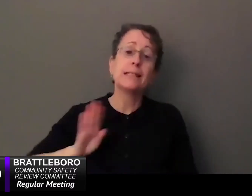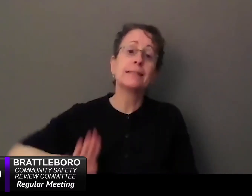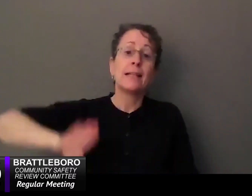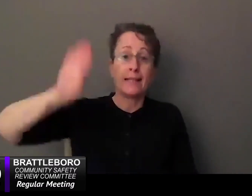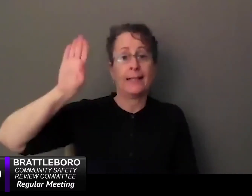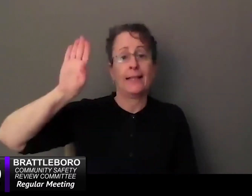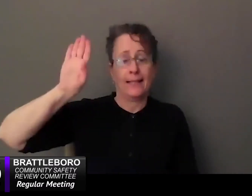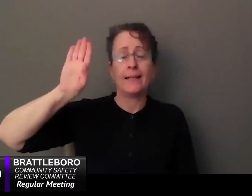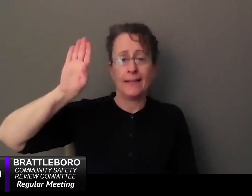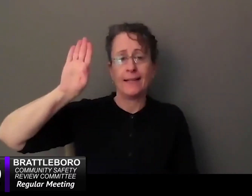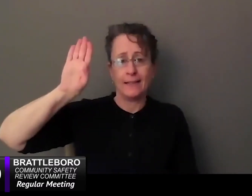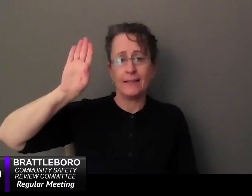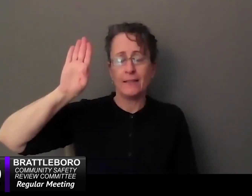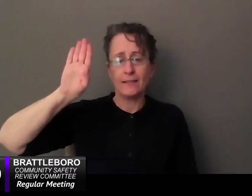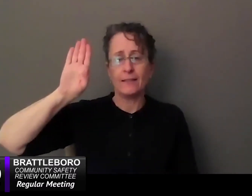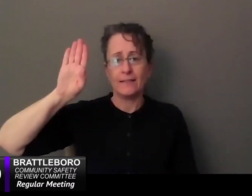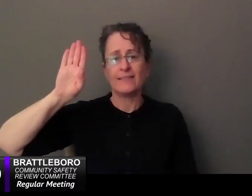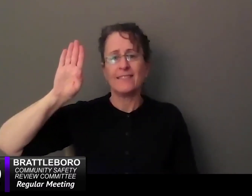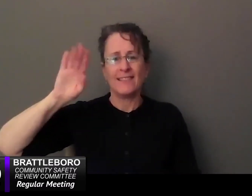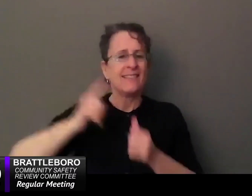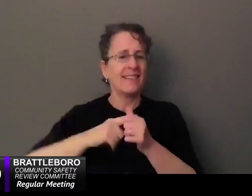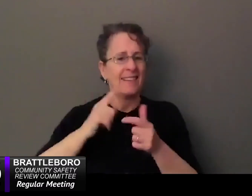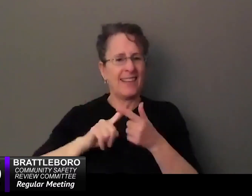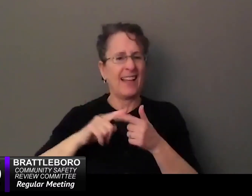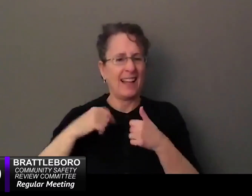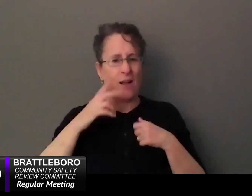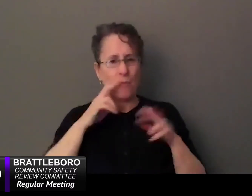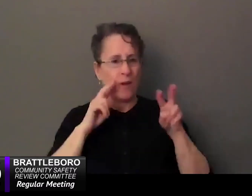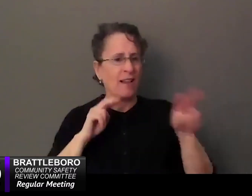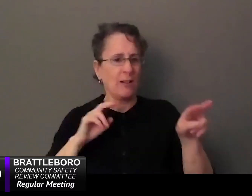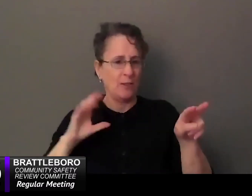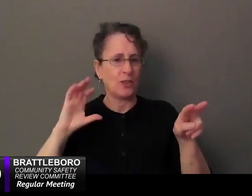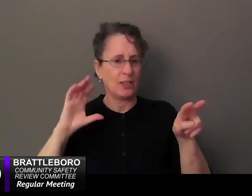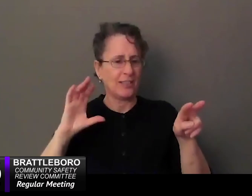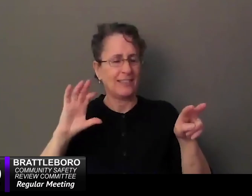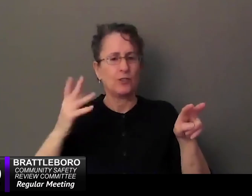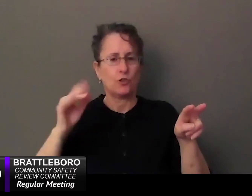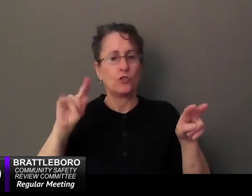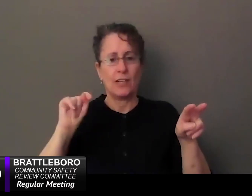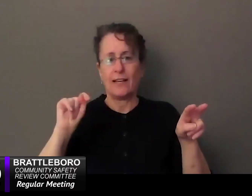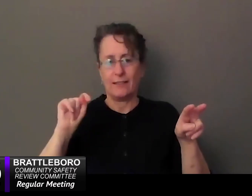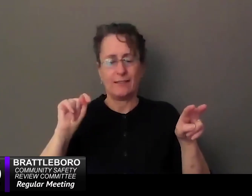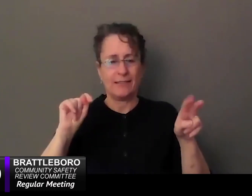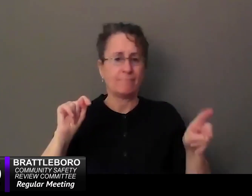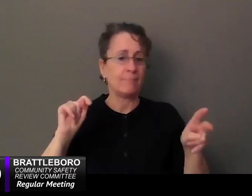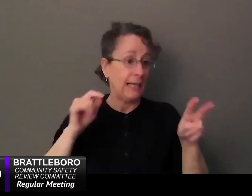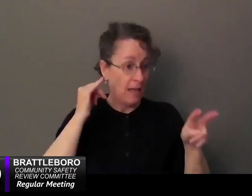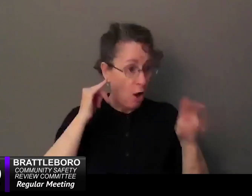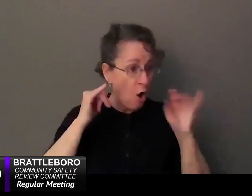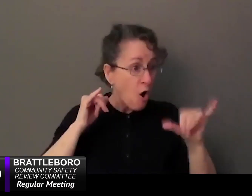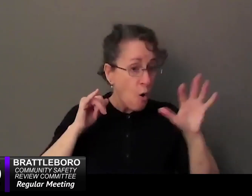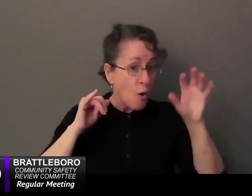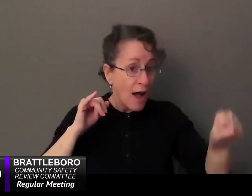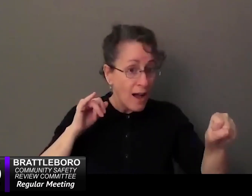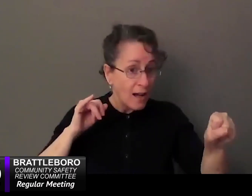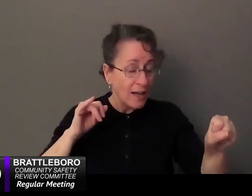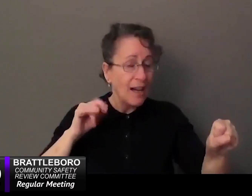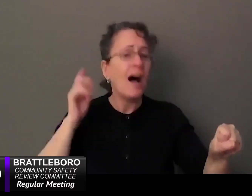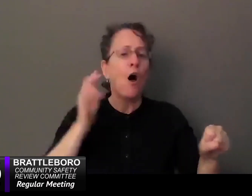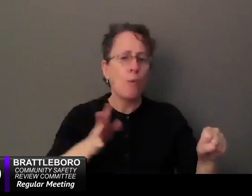and I'll peek over at the chat, simultaneous with addressing the raise